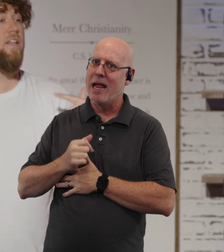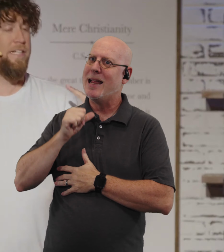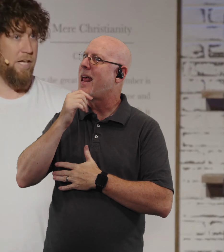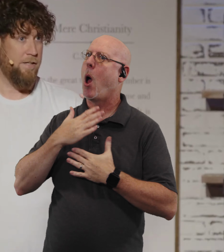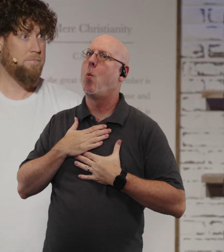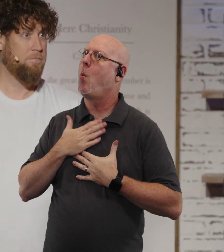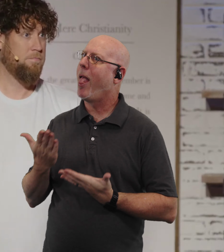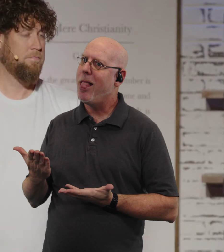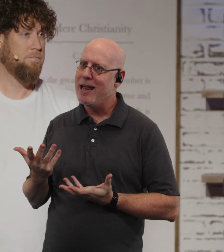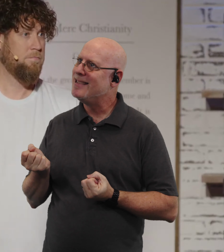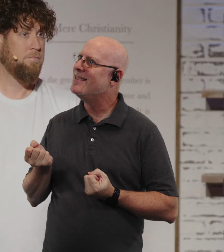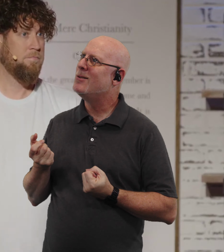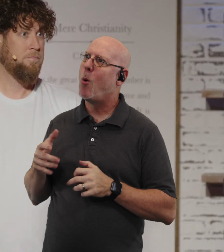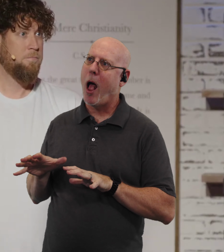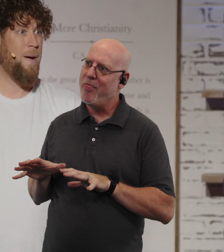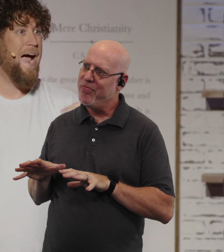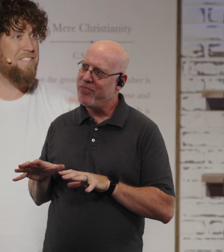Unwillingly,